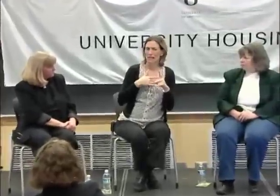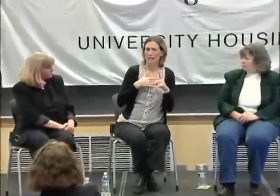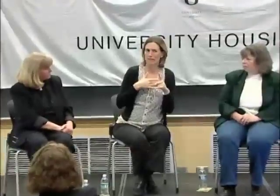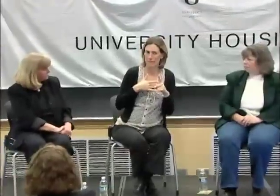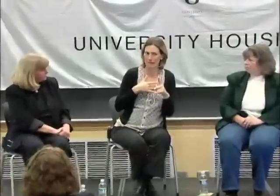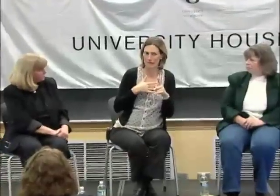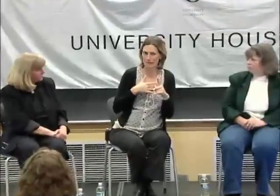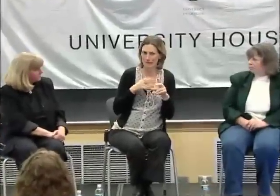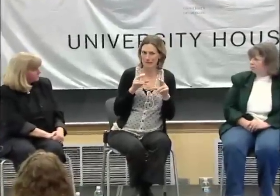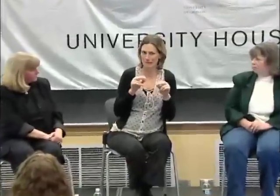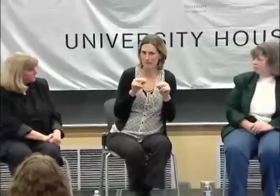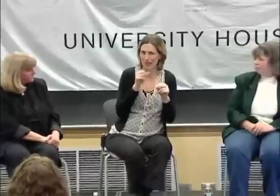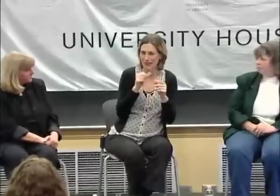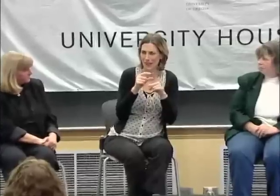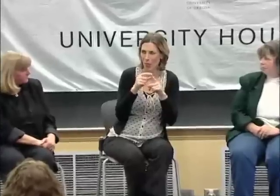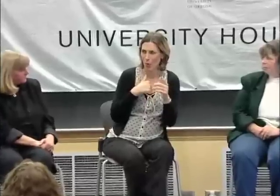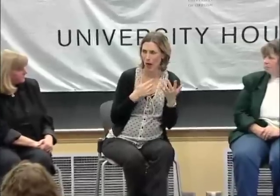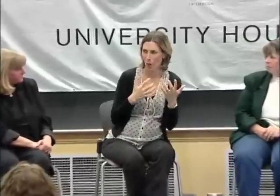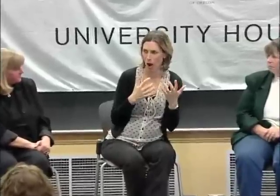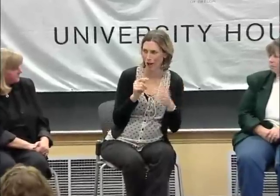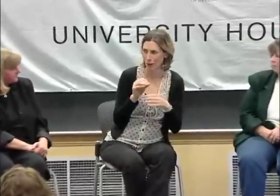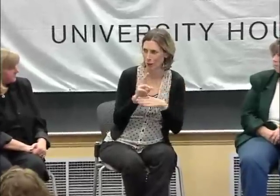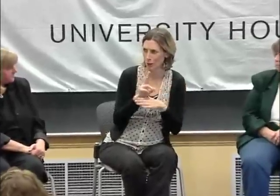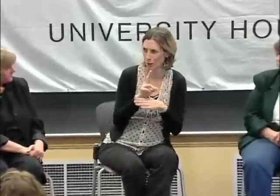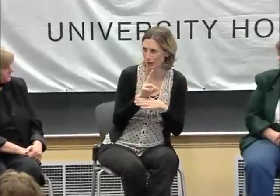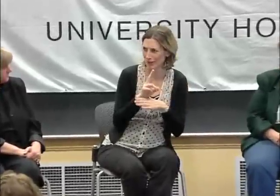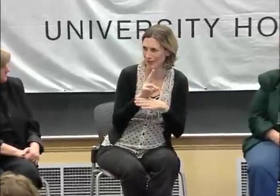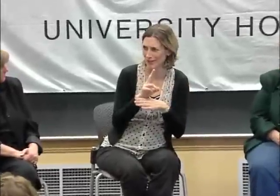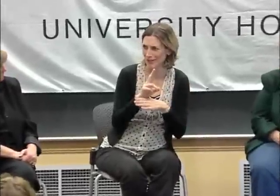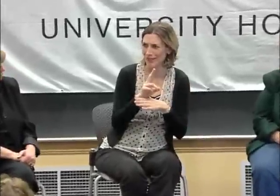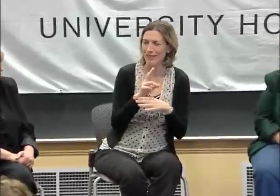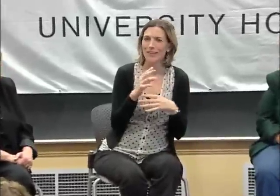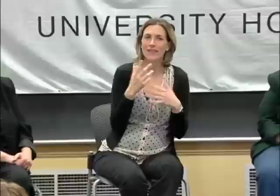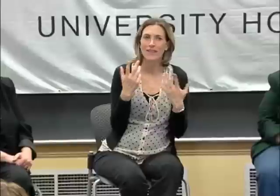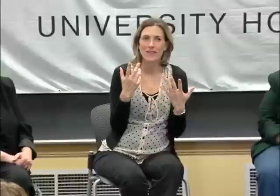used, and I feel, no, that wasn't the right word. That's not the word I wanted to use.